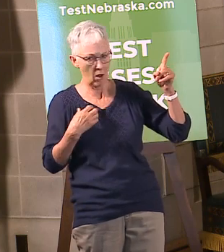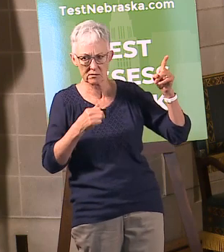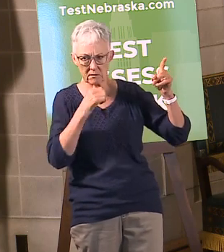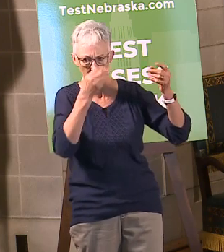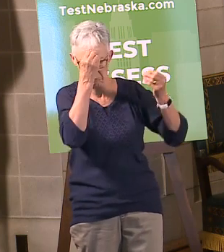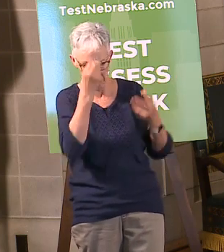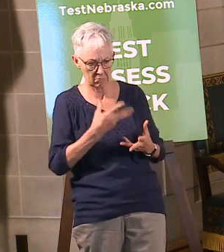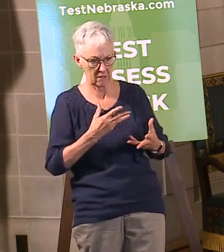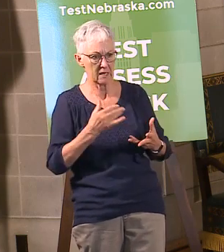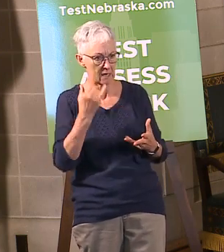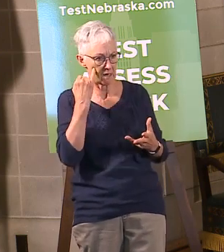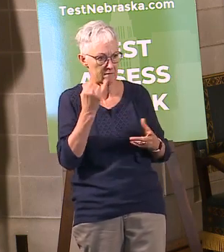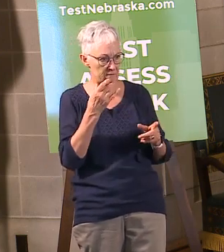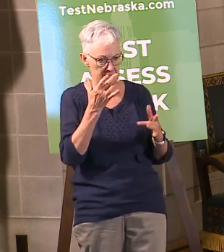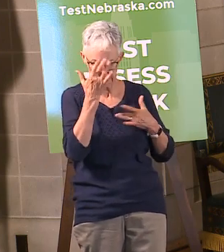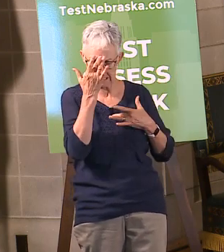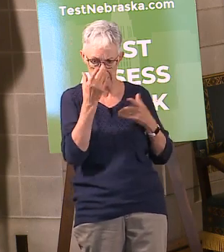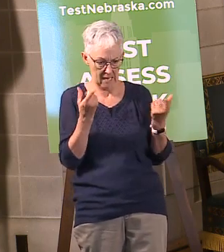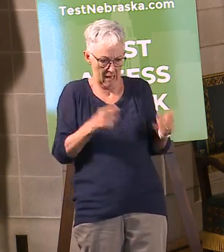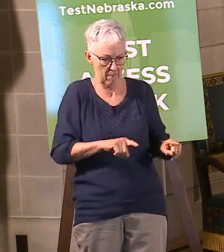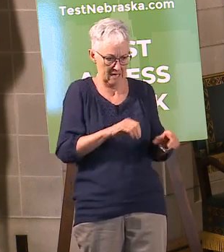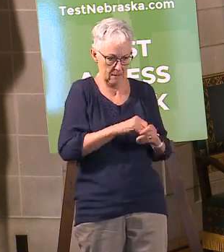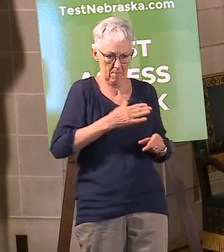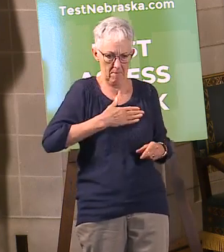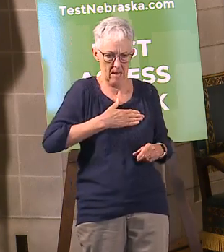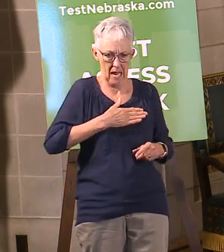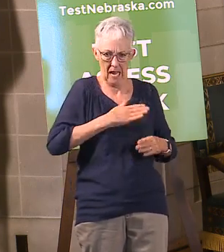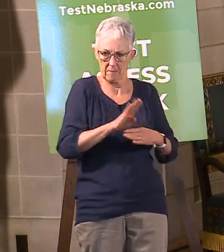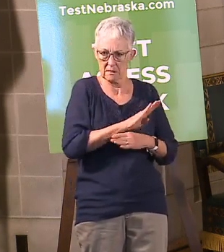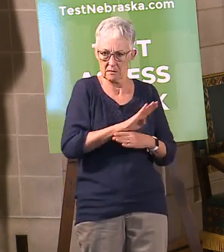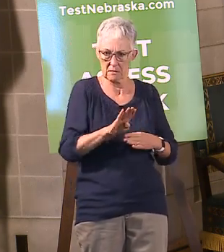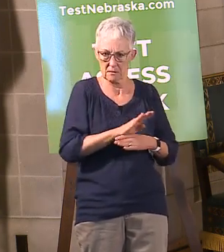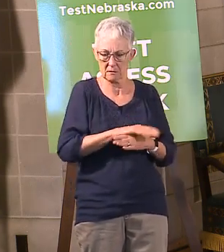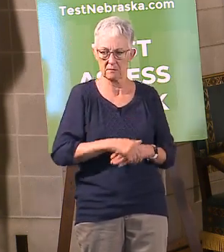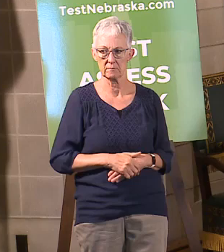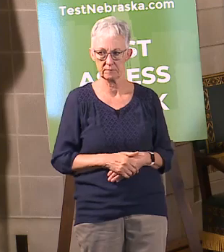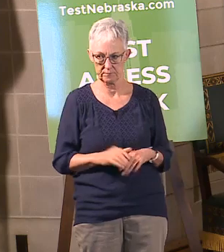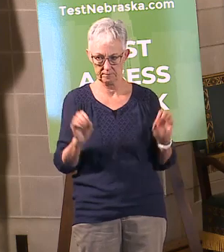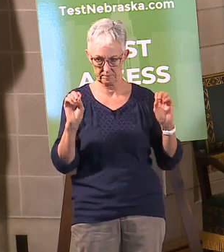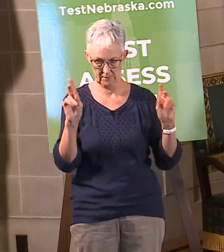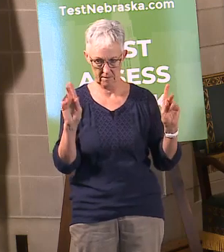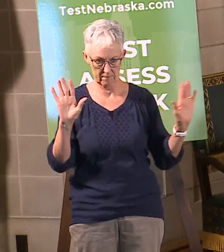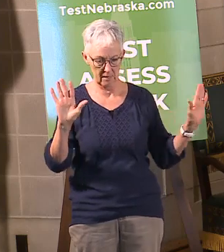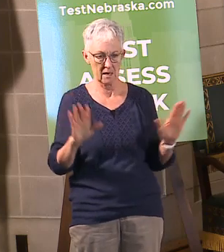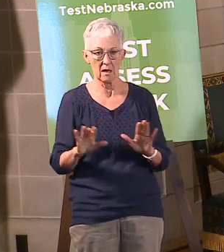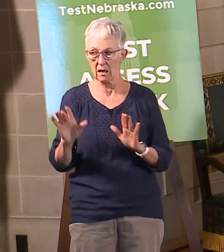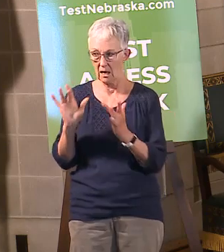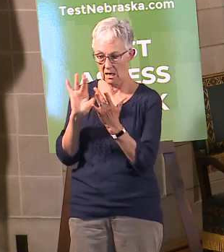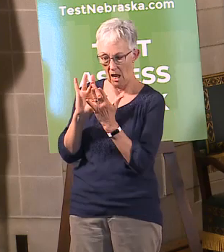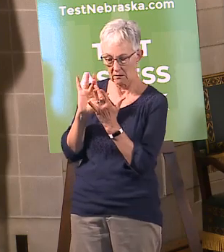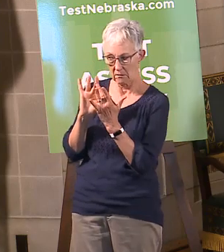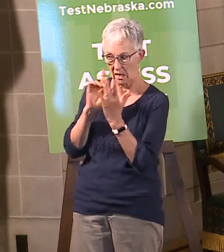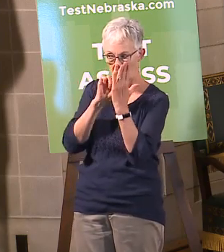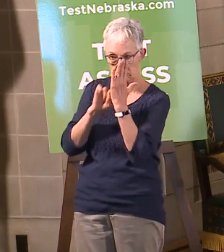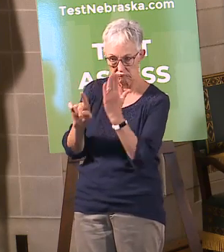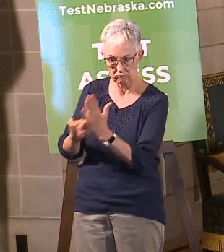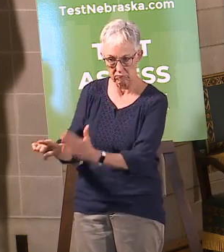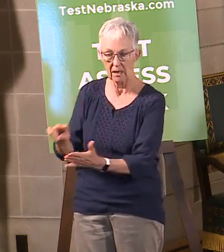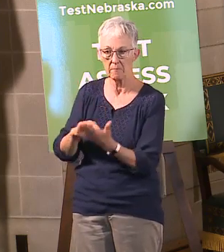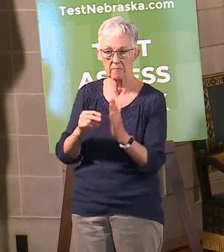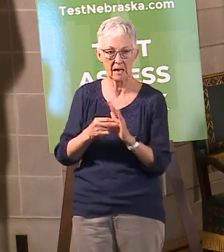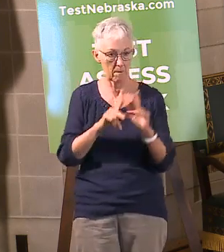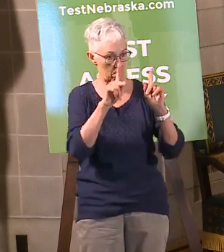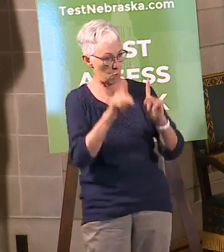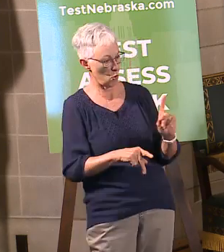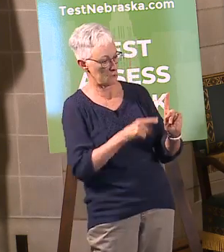we do with contact tracing is if somebody tests positive, we reach out and get all their contacts. So we're talking to that person now